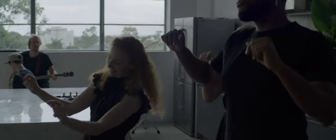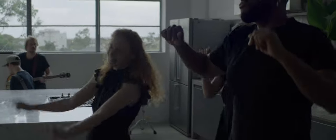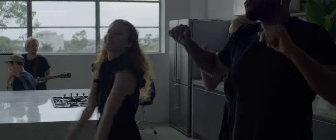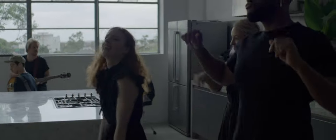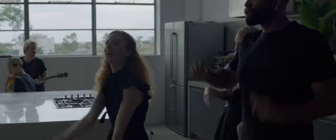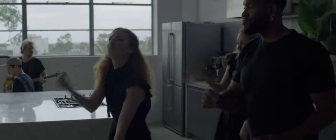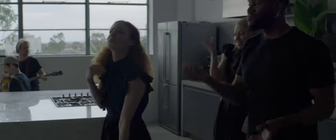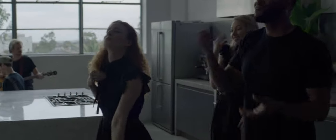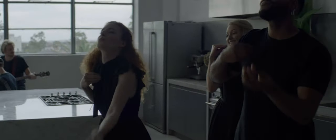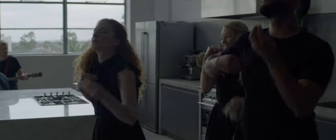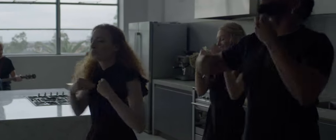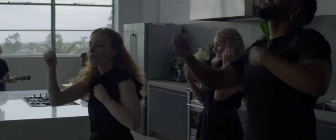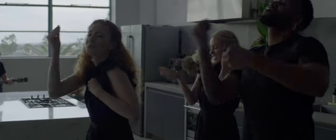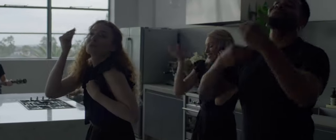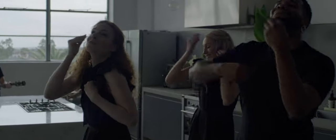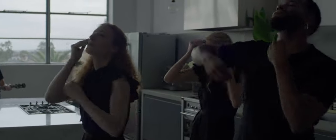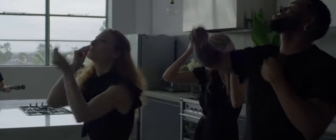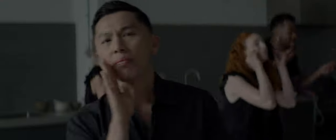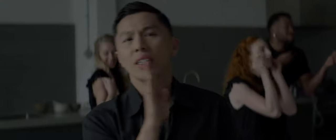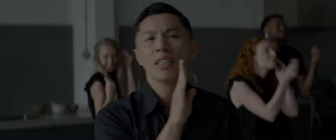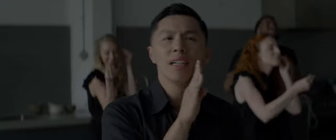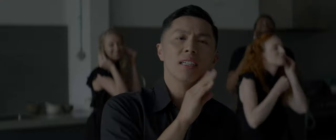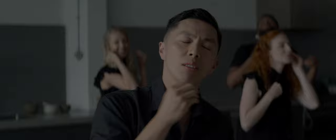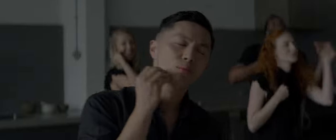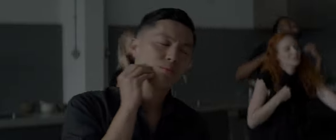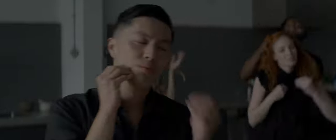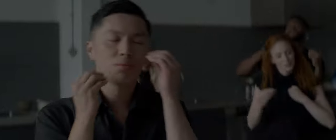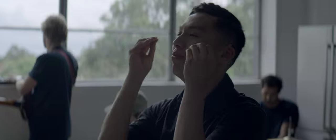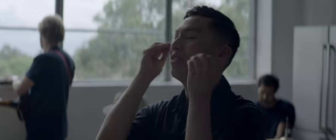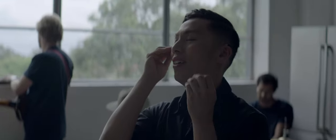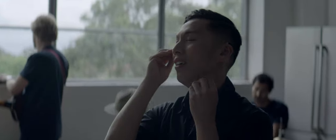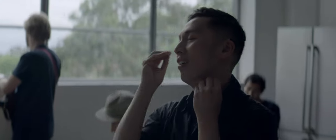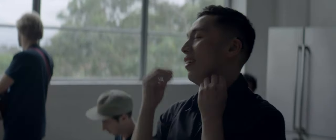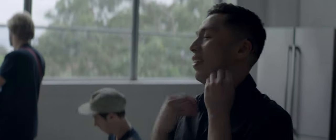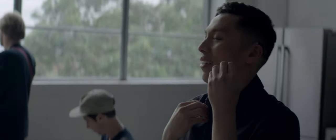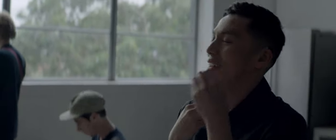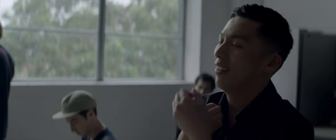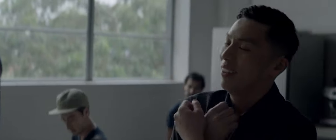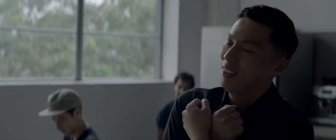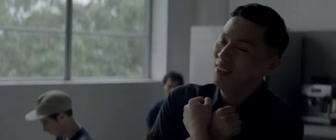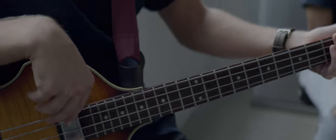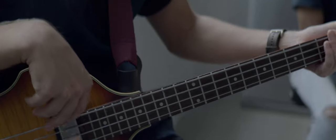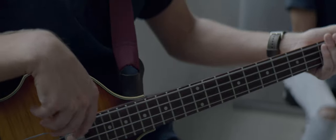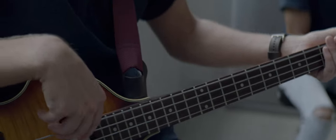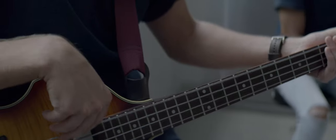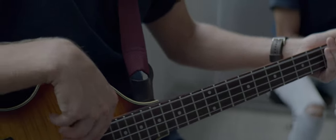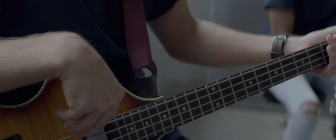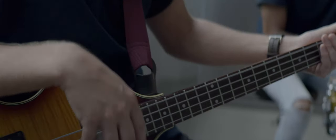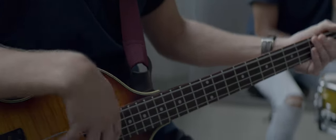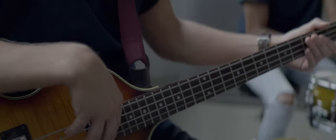I miss your sweet, sweet kisses and loving when they were mine.